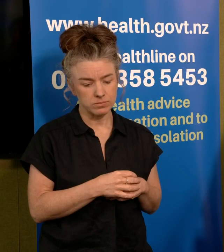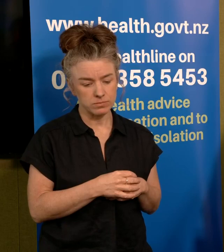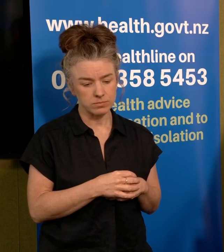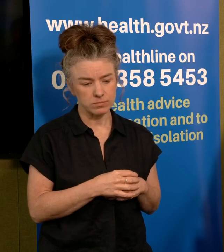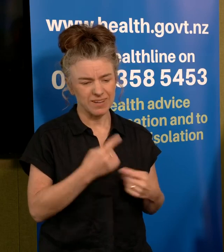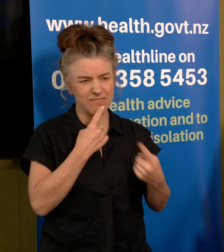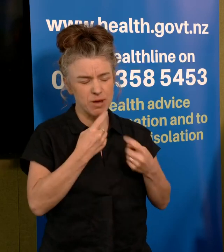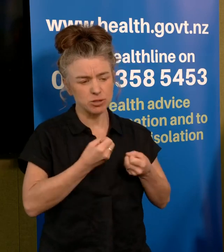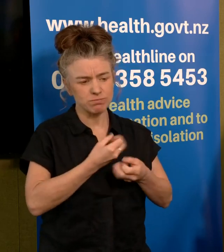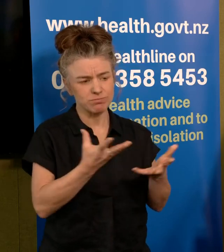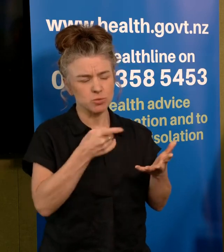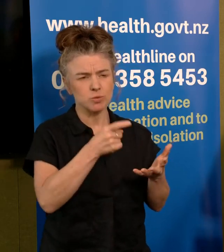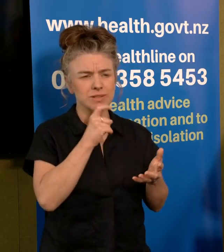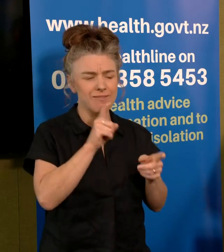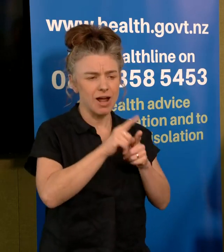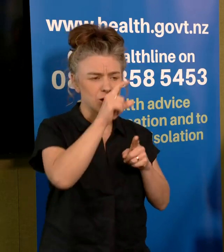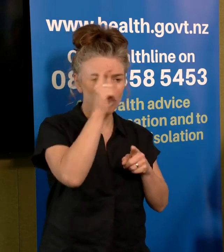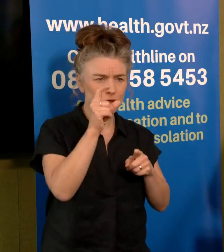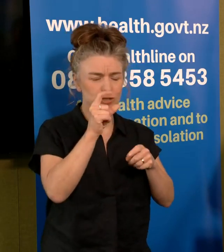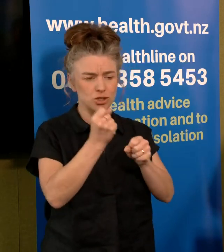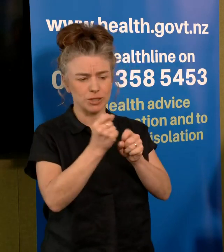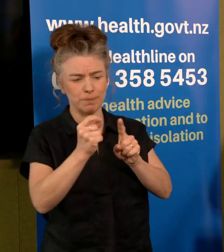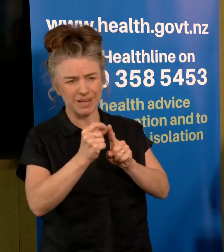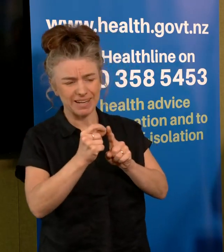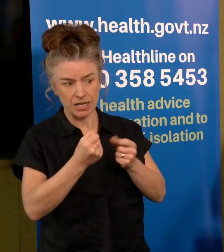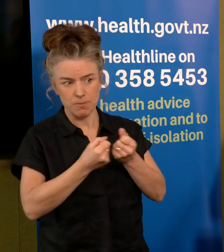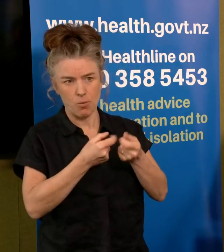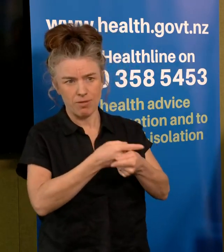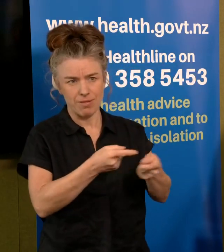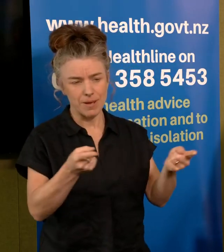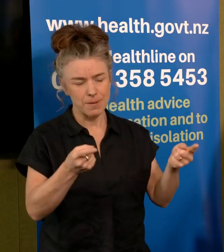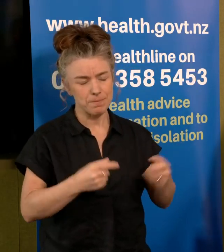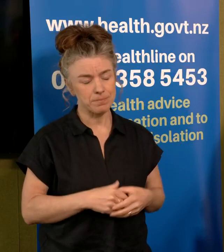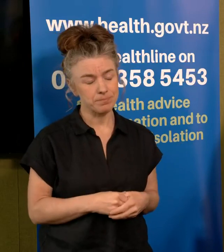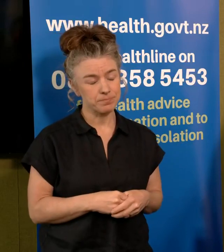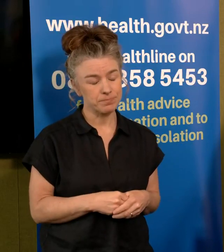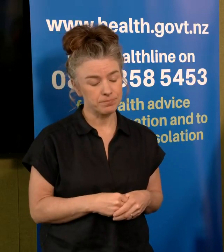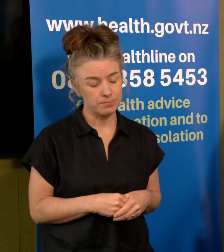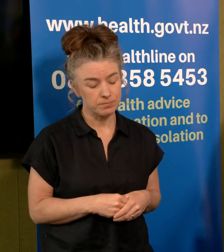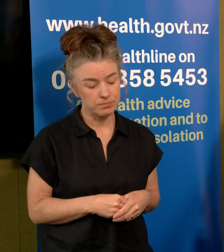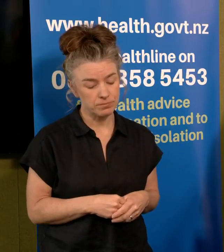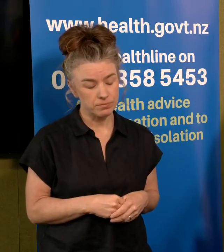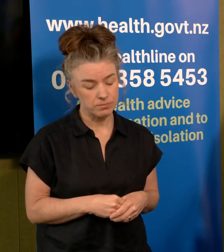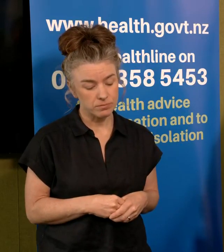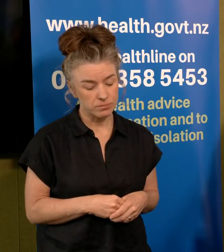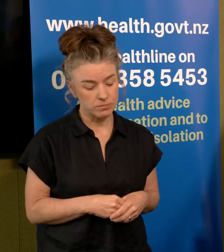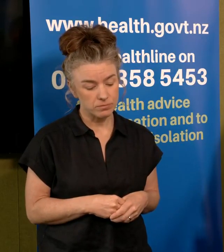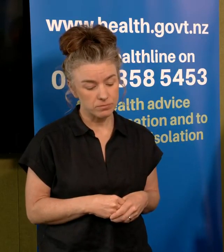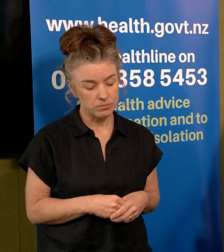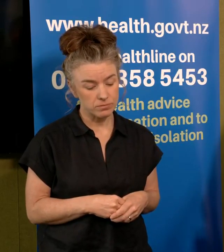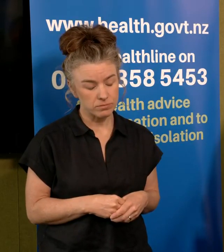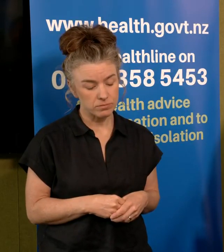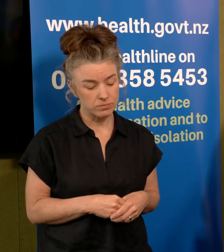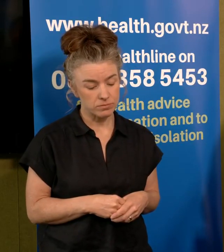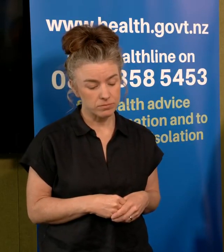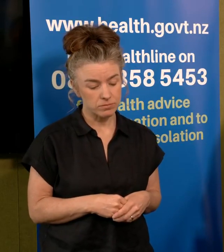line and support them. At this stage, if you were to be concerned about having